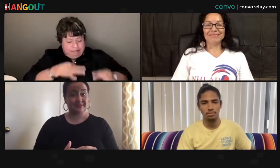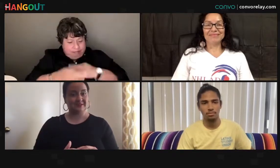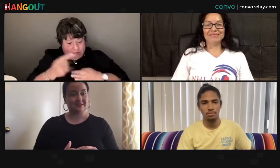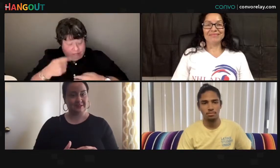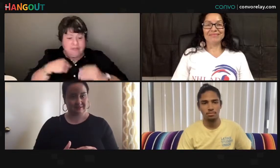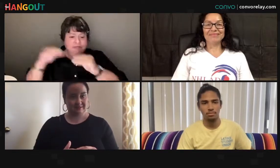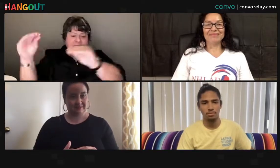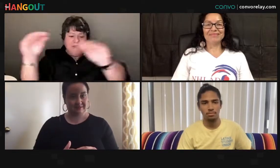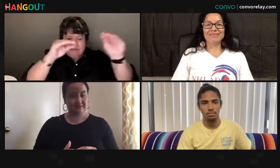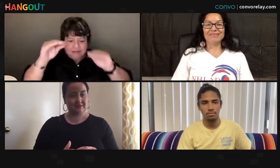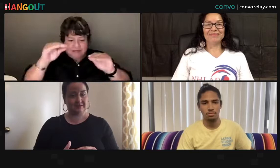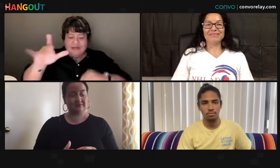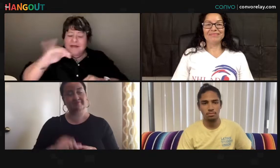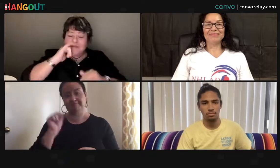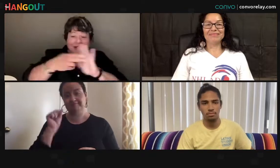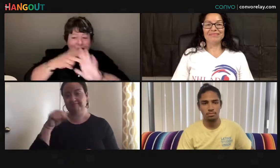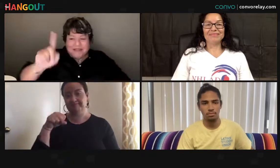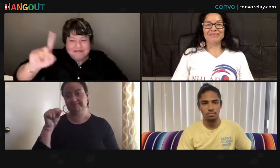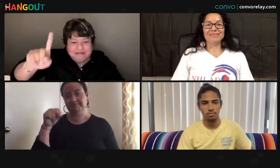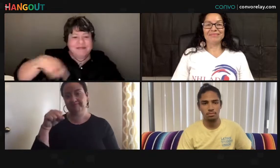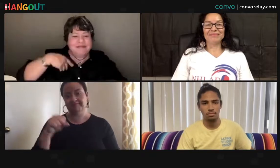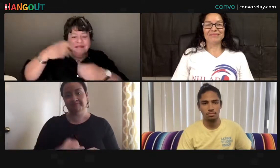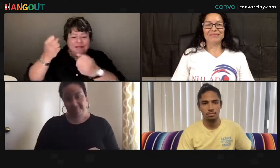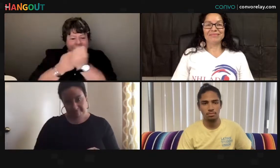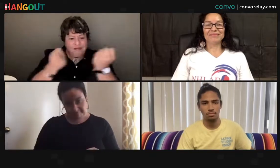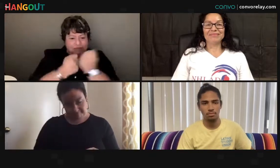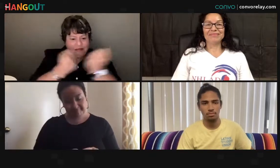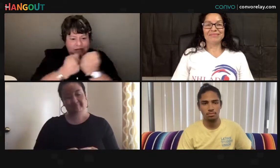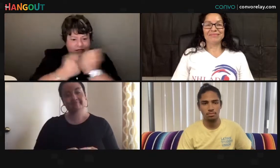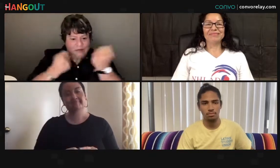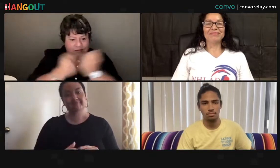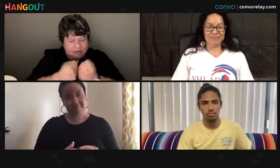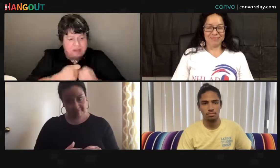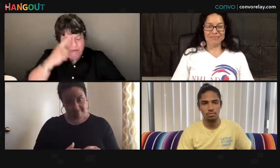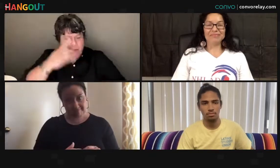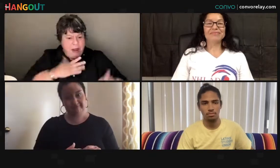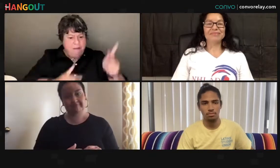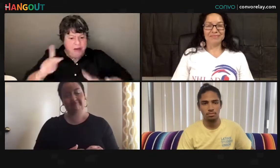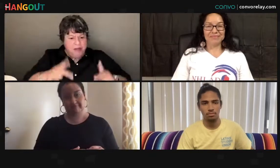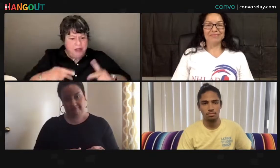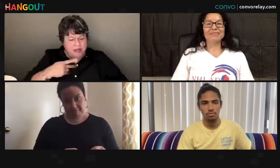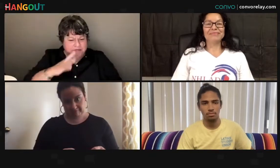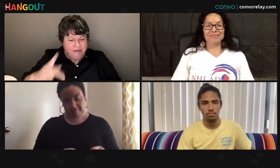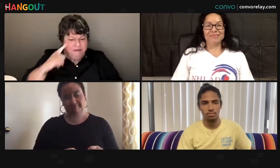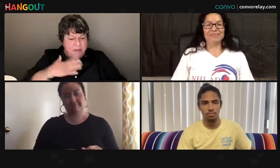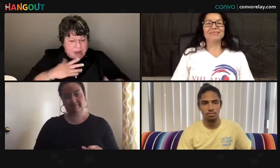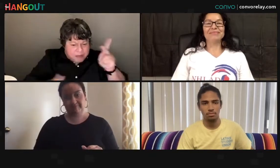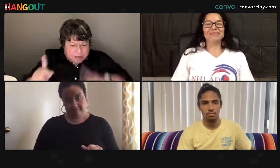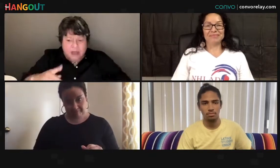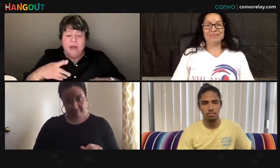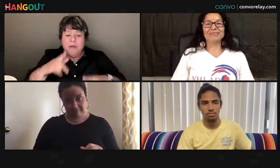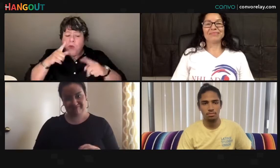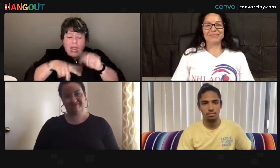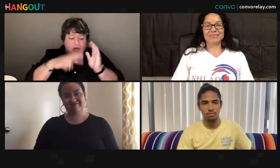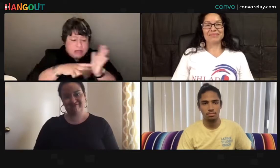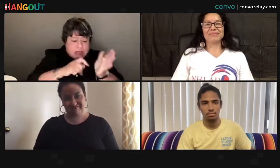that. And this guilt that I have, I then go ahead and teach others, educate others, and speak for